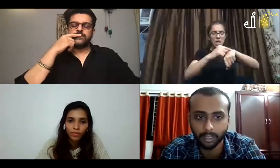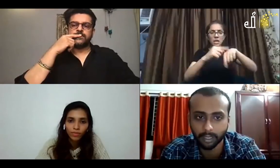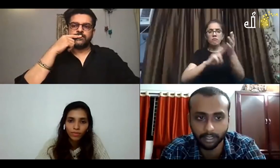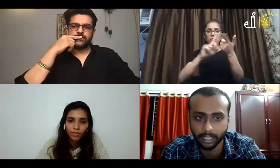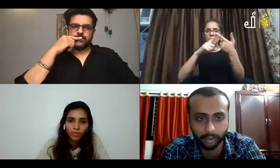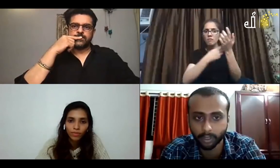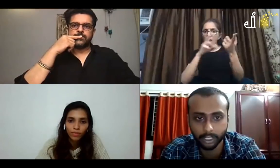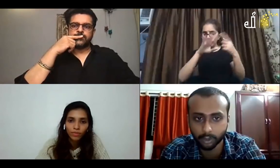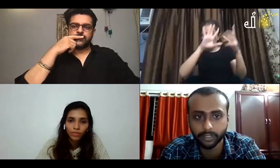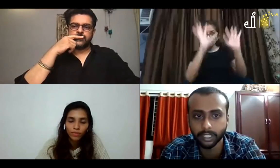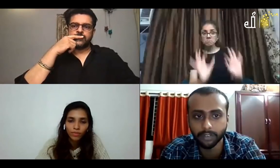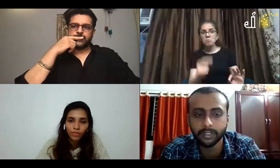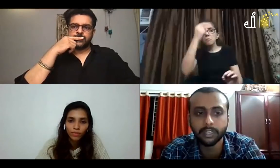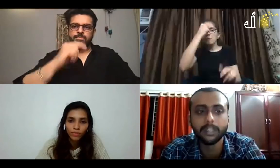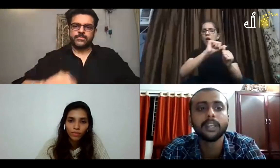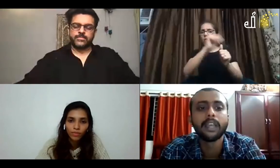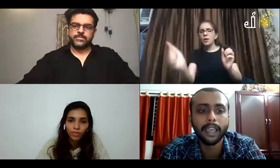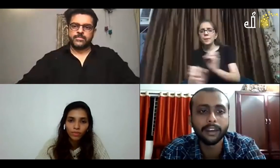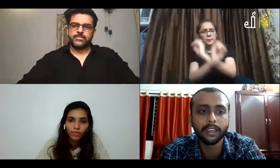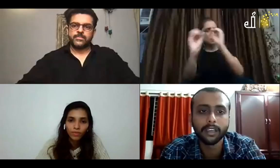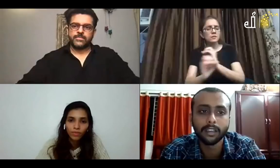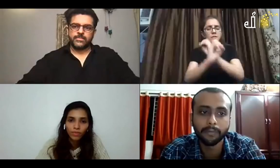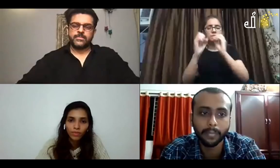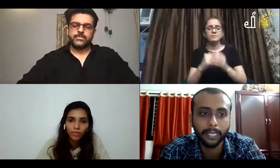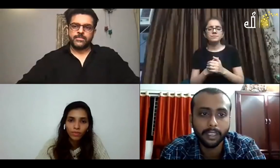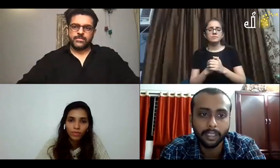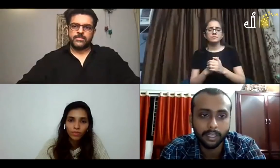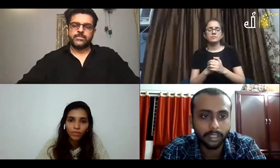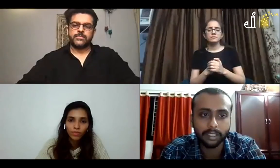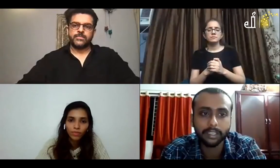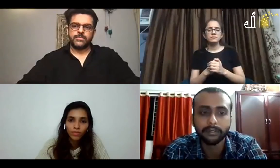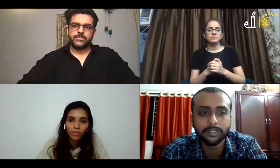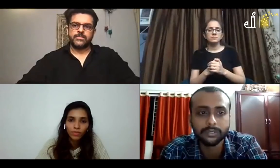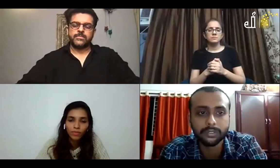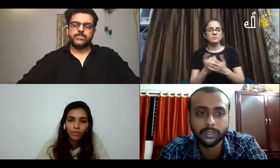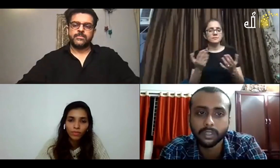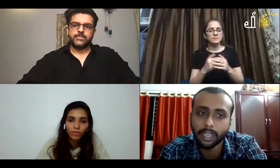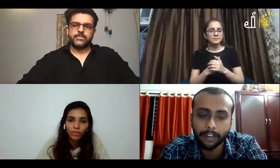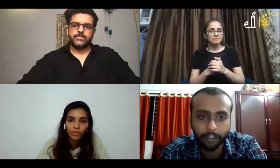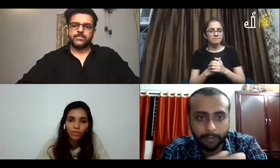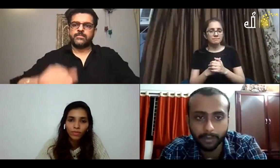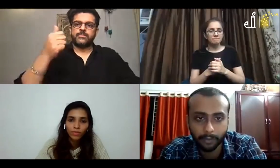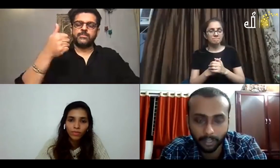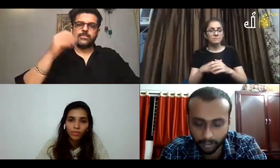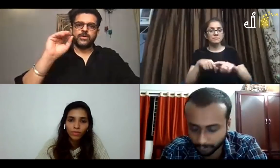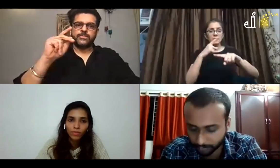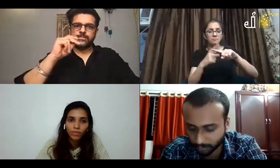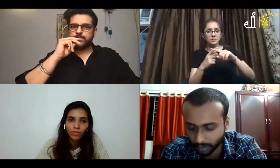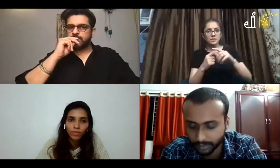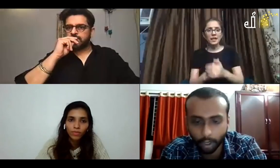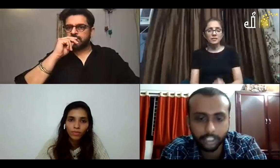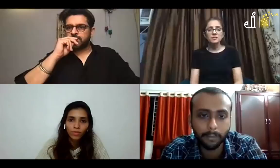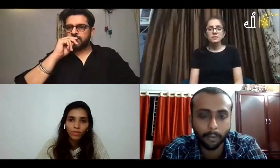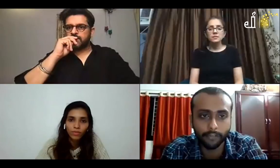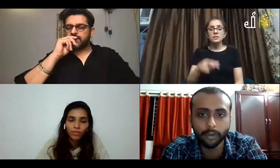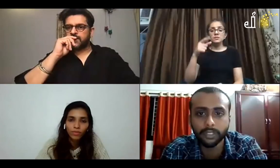working. There is no other issues with the nerve, and yeah, and from a